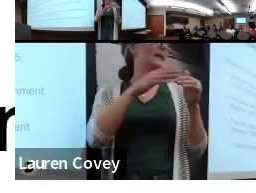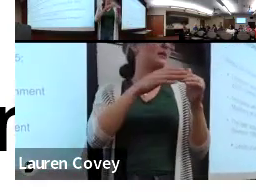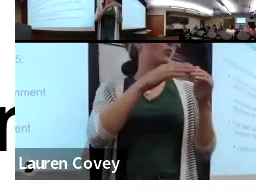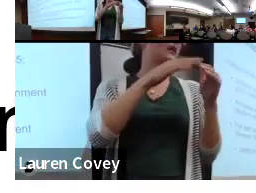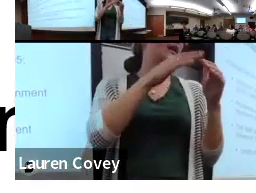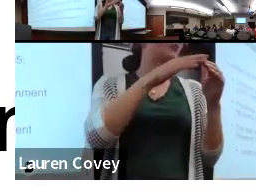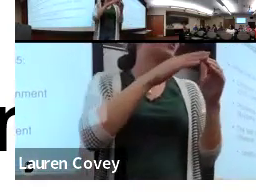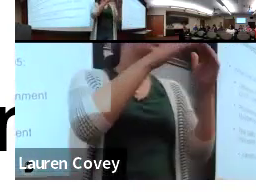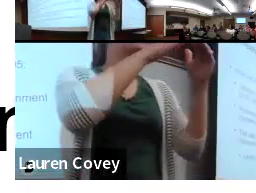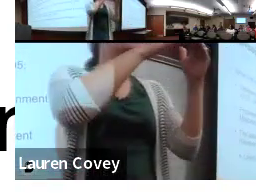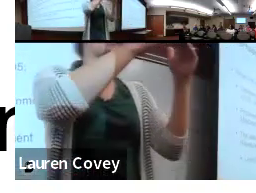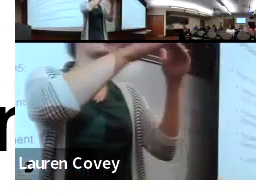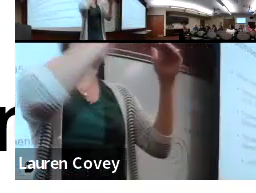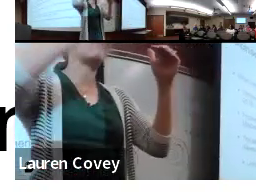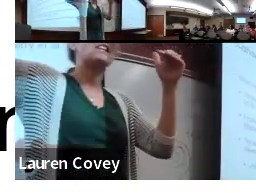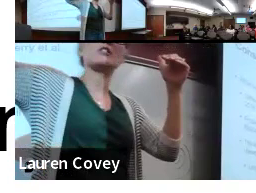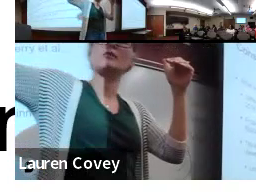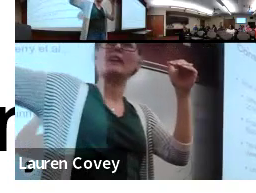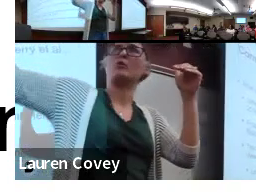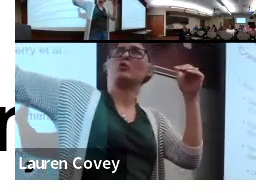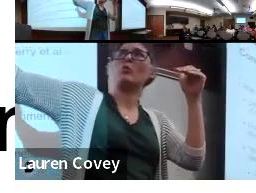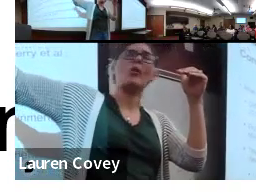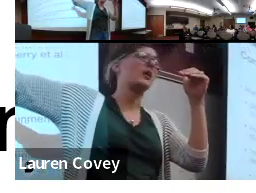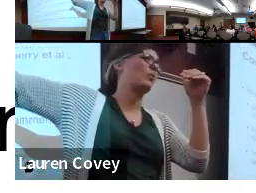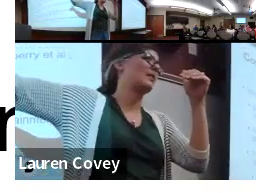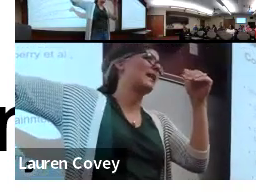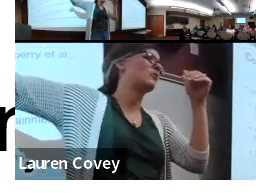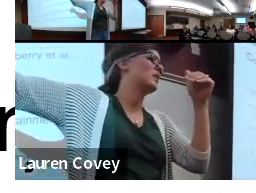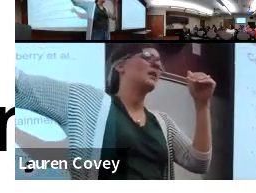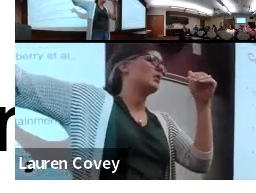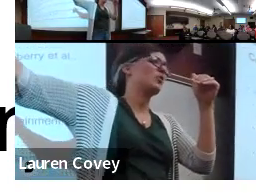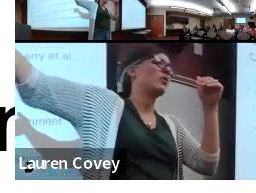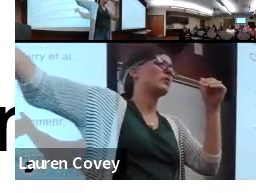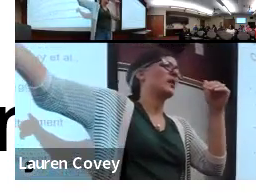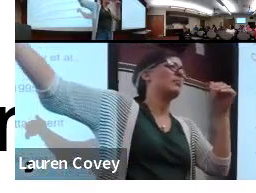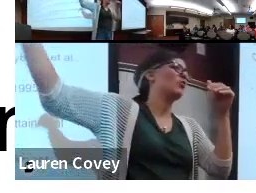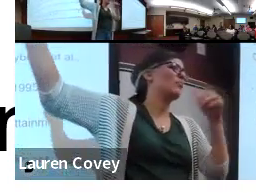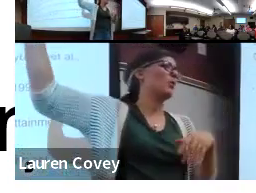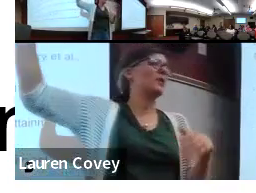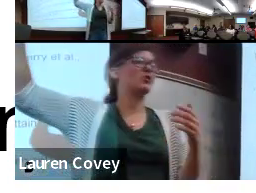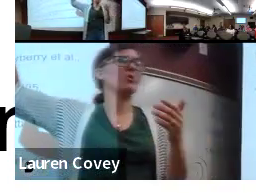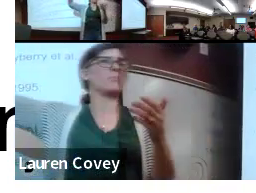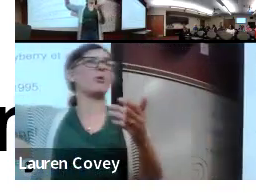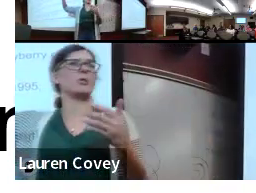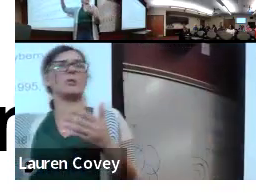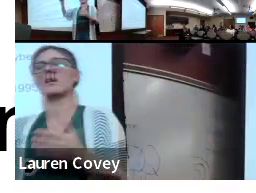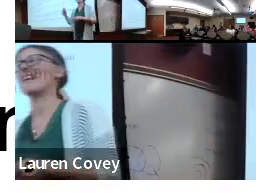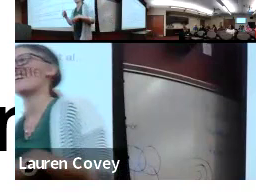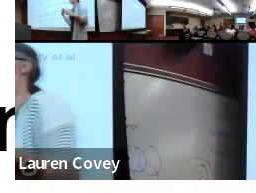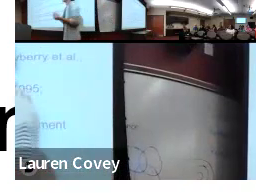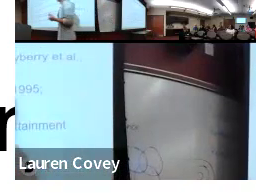start late learning language, it doesn't matter how many years of language you are working with later, you're not going to improve beyond a certain